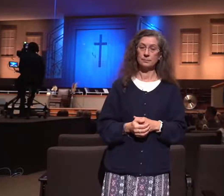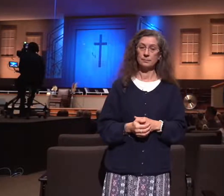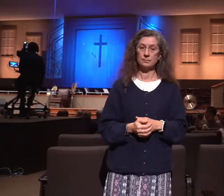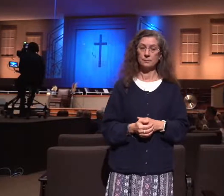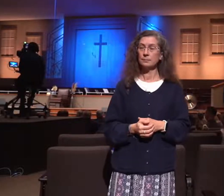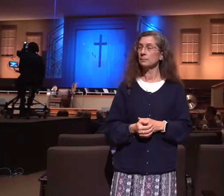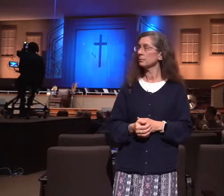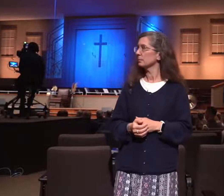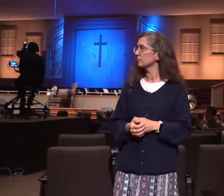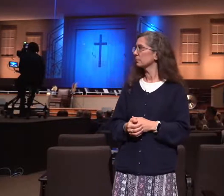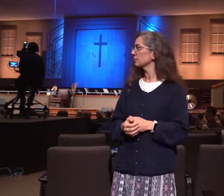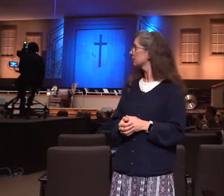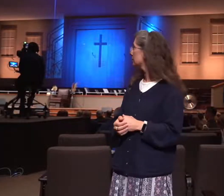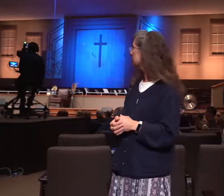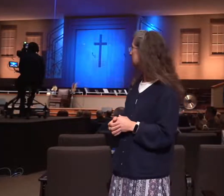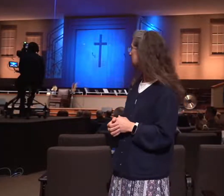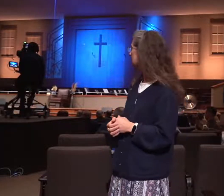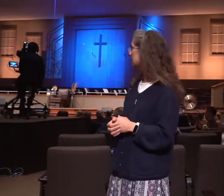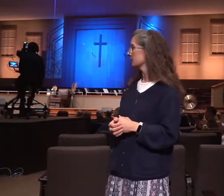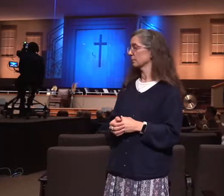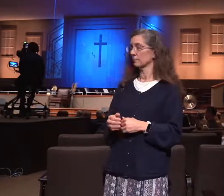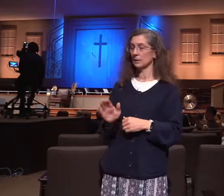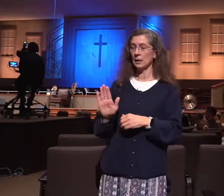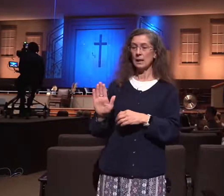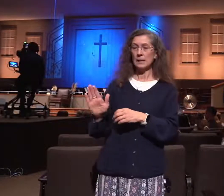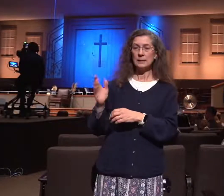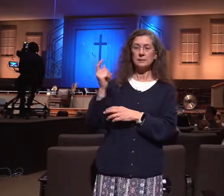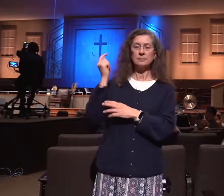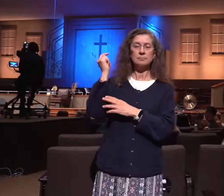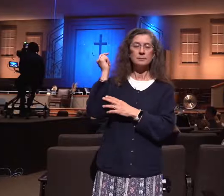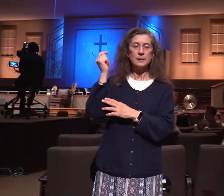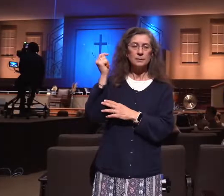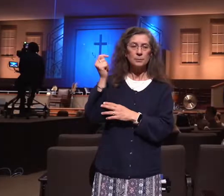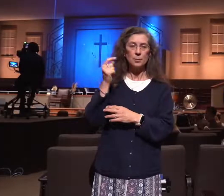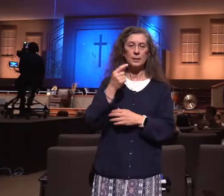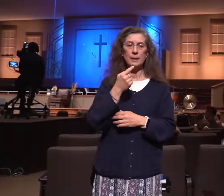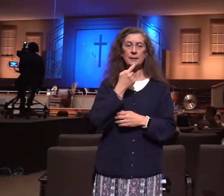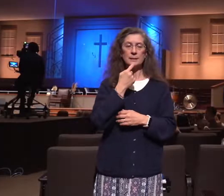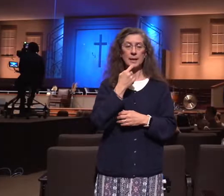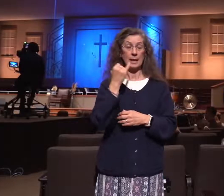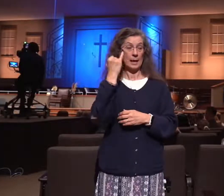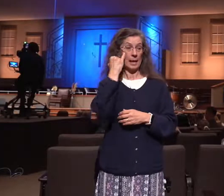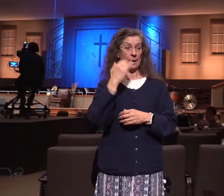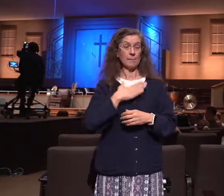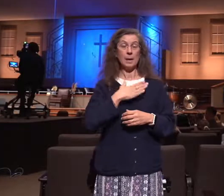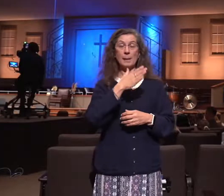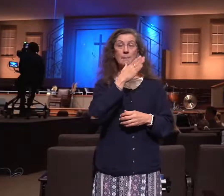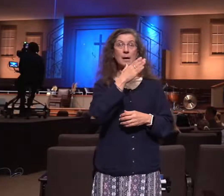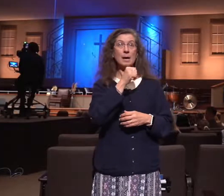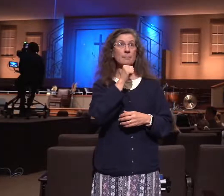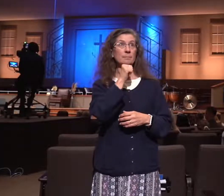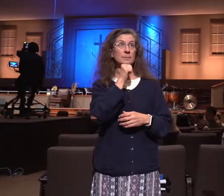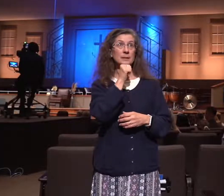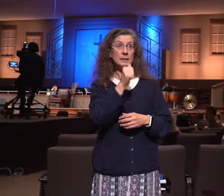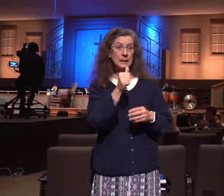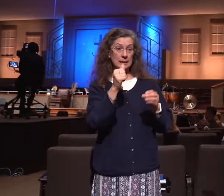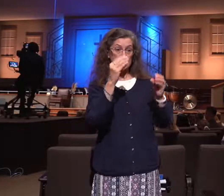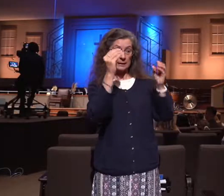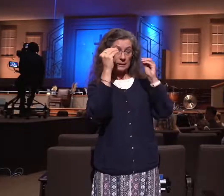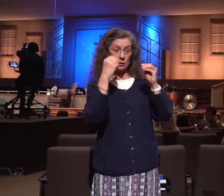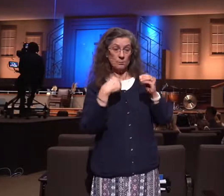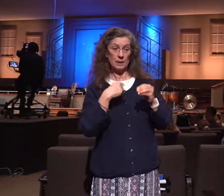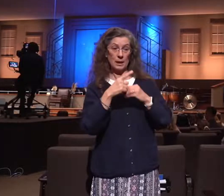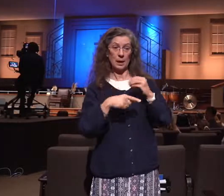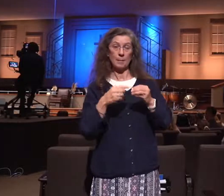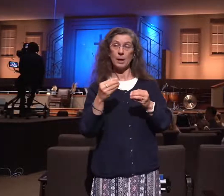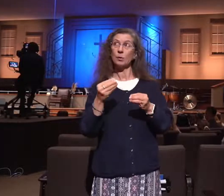here is John D. Rockefeller's testimony. If my mother had not taught me to give the tithe